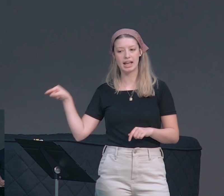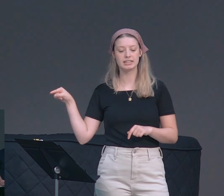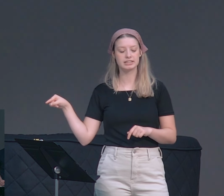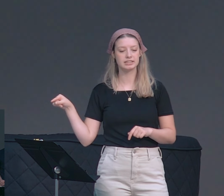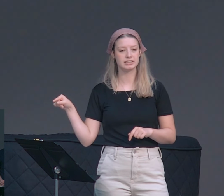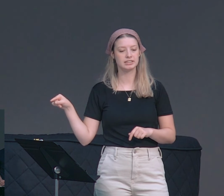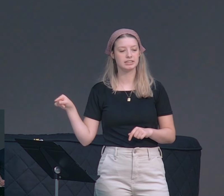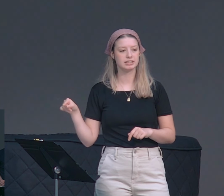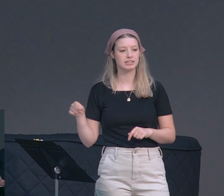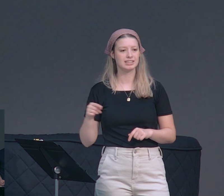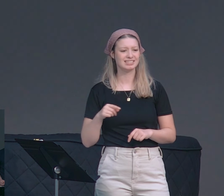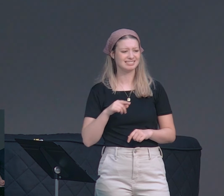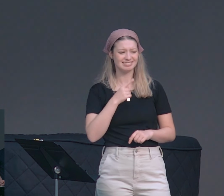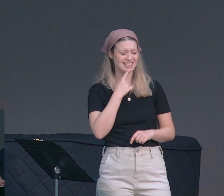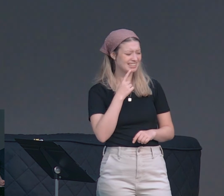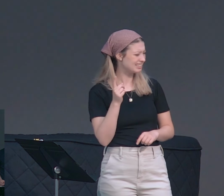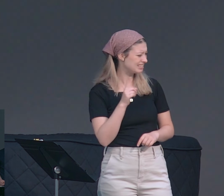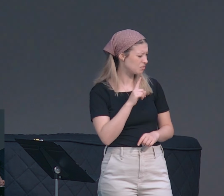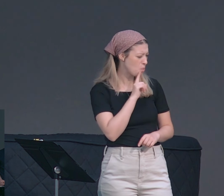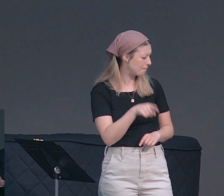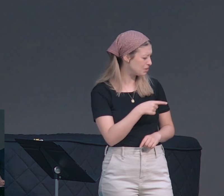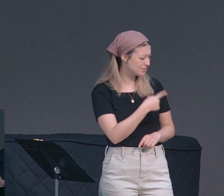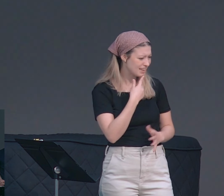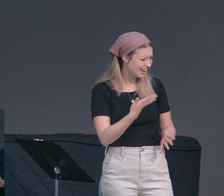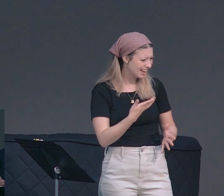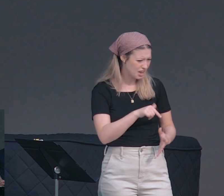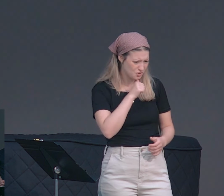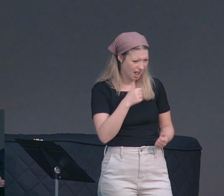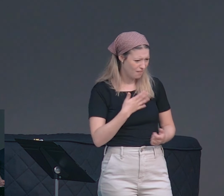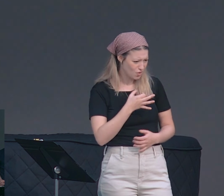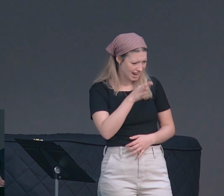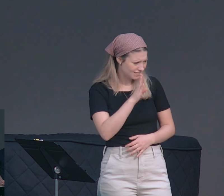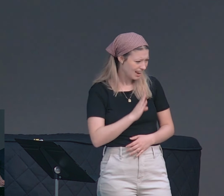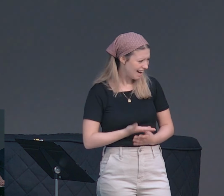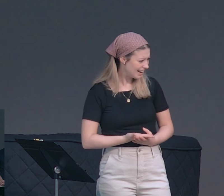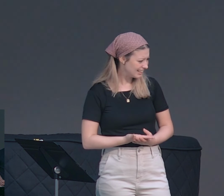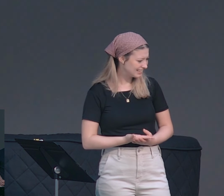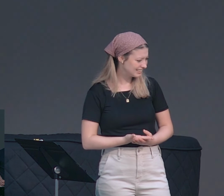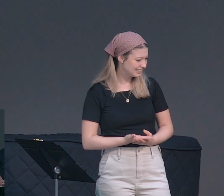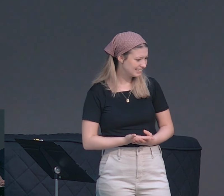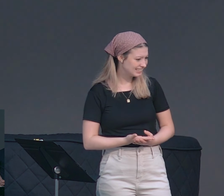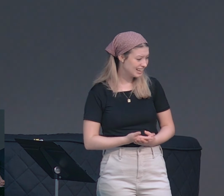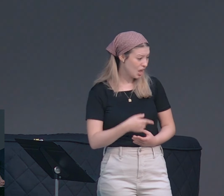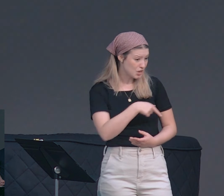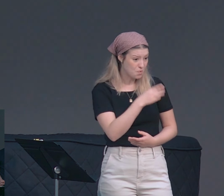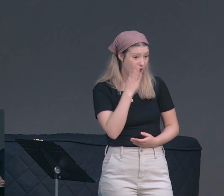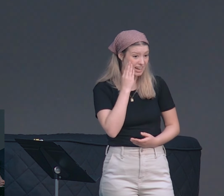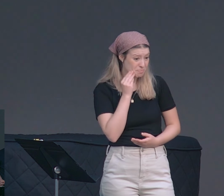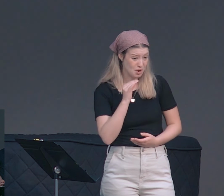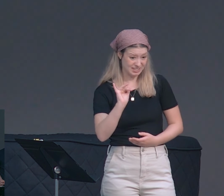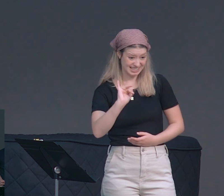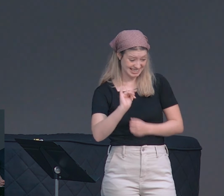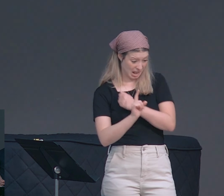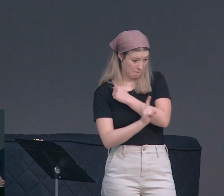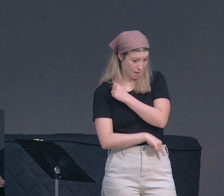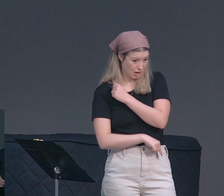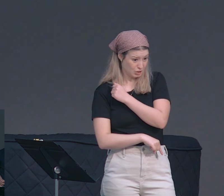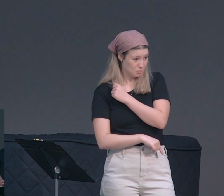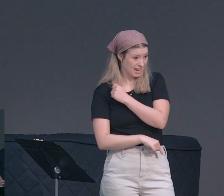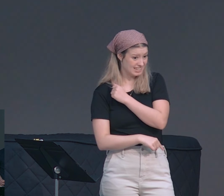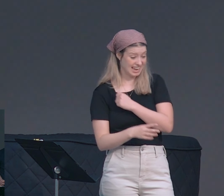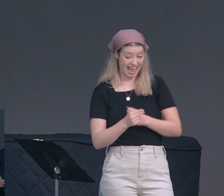cross, rebukes him, saying, "Do you not fear God? Since you are under the same sentence of condemnation,